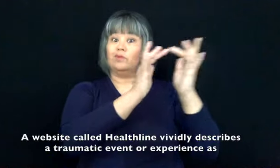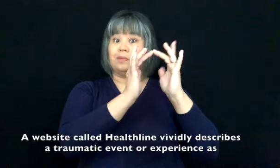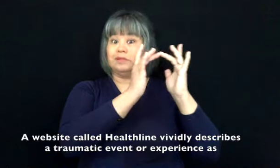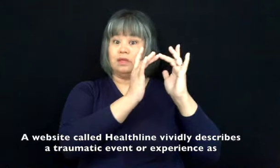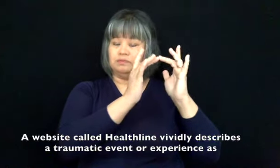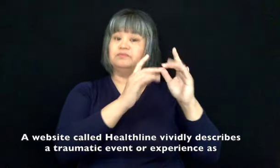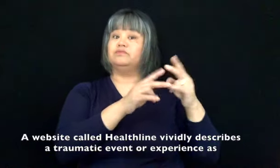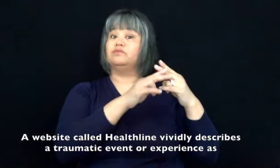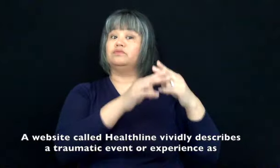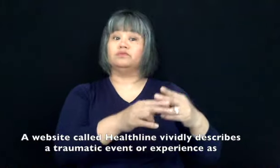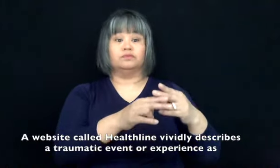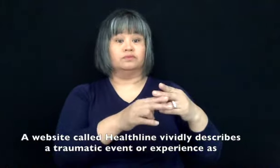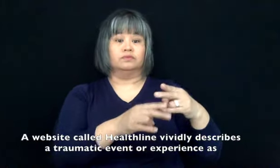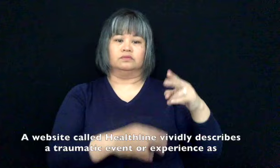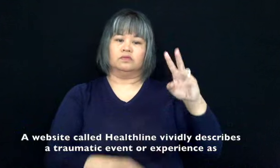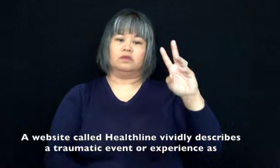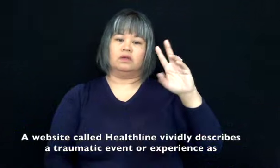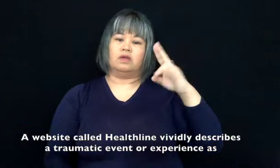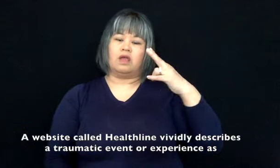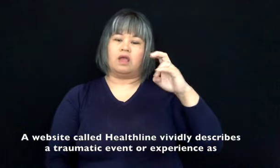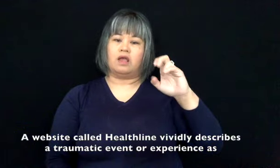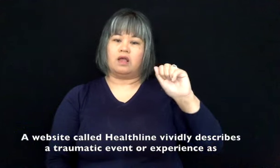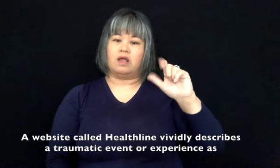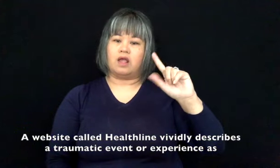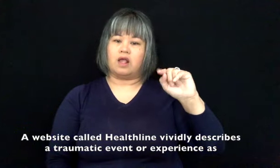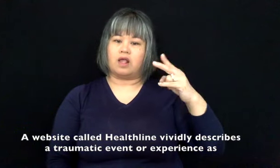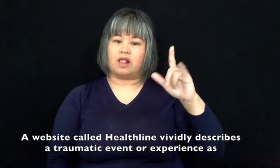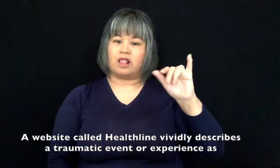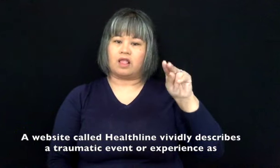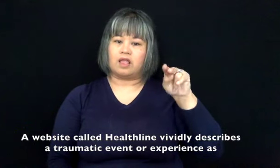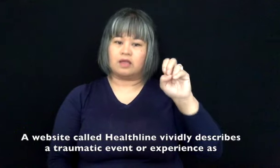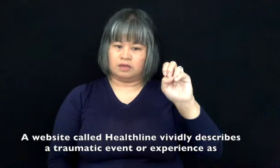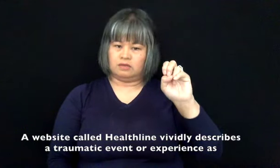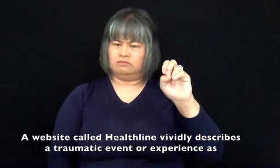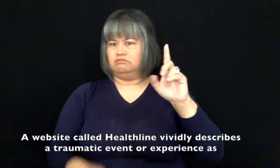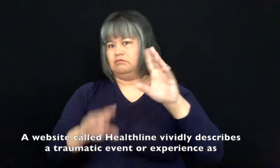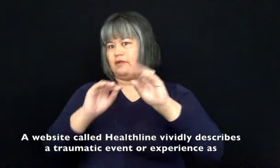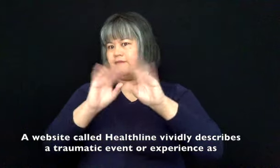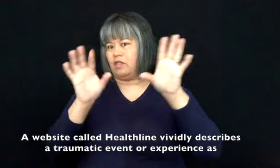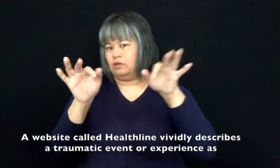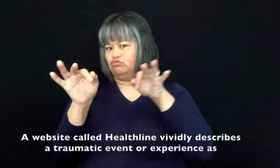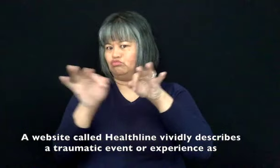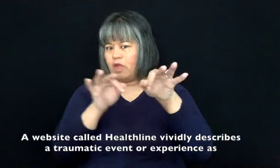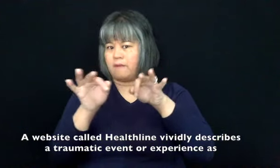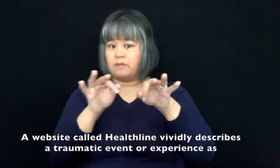A website called Healthline Validity describes a traumatic event or experience as